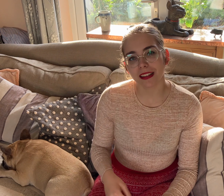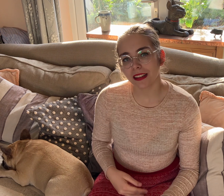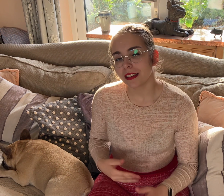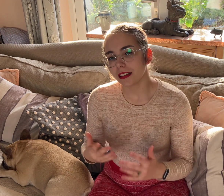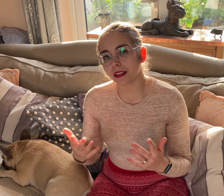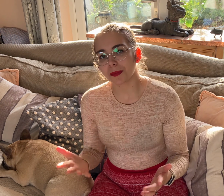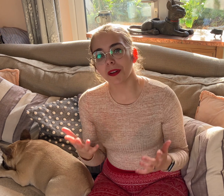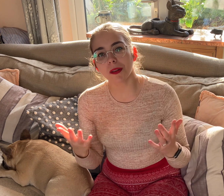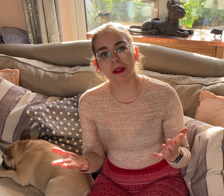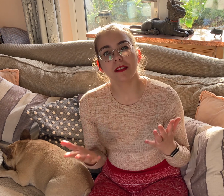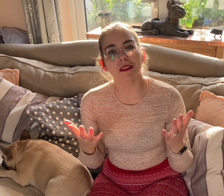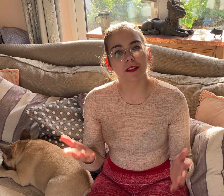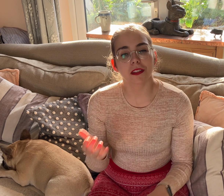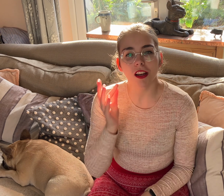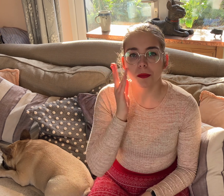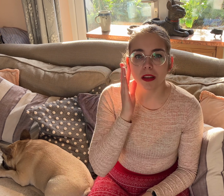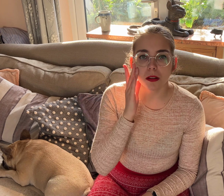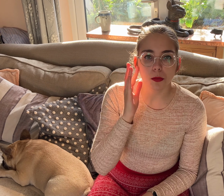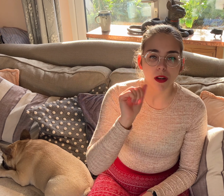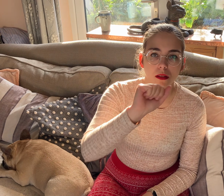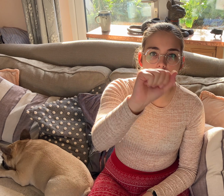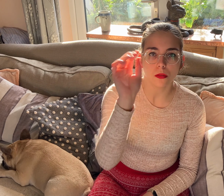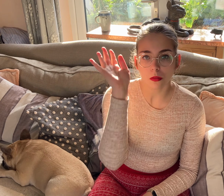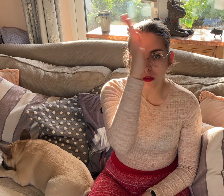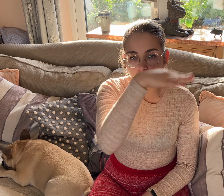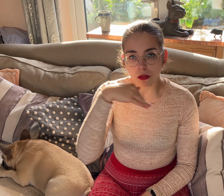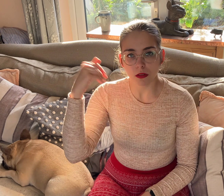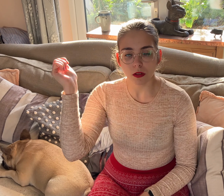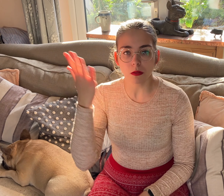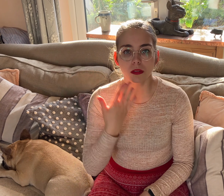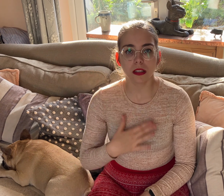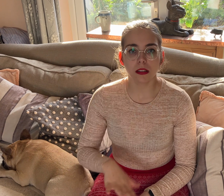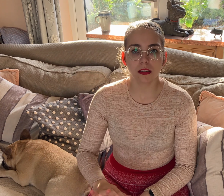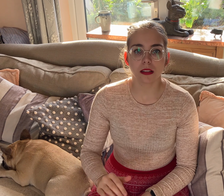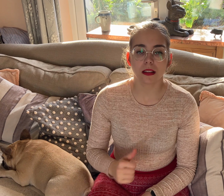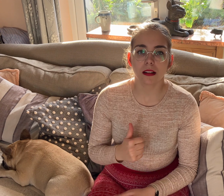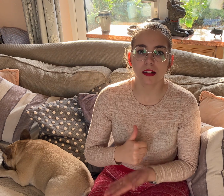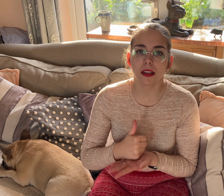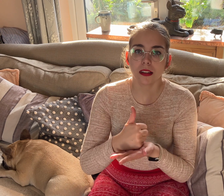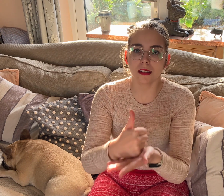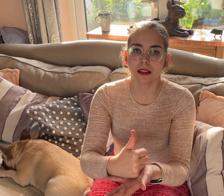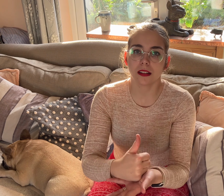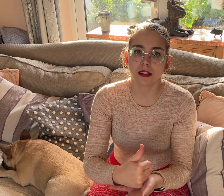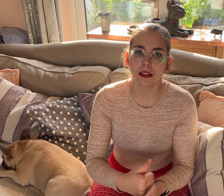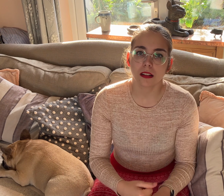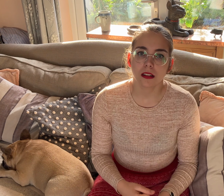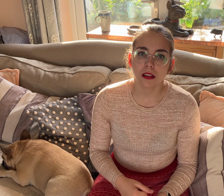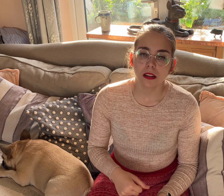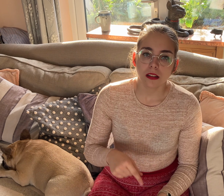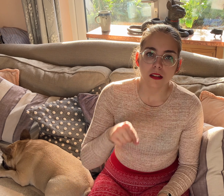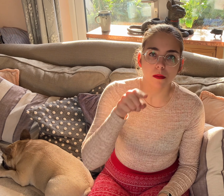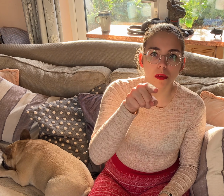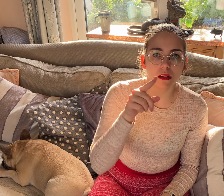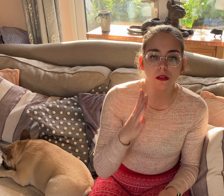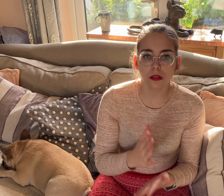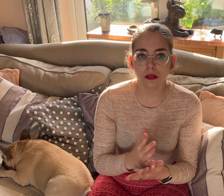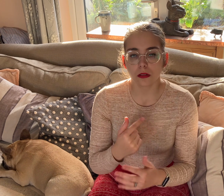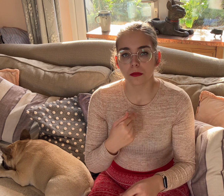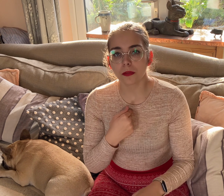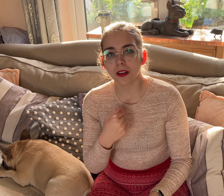This moment of timing when your soul needs aligning. It's me you can find